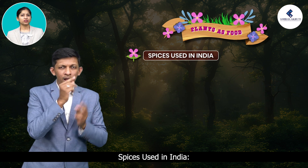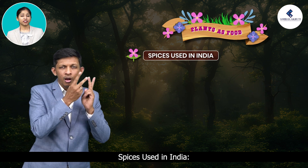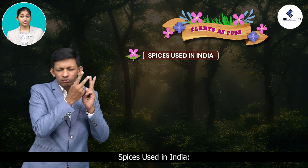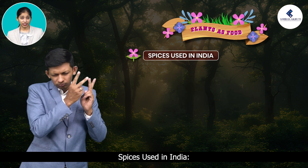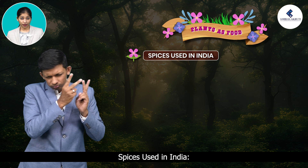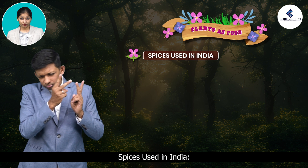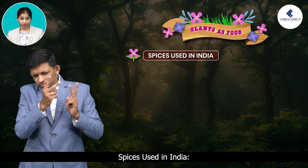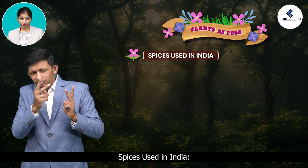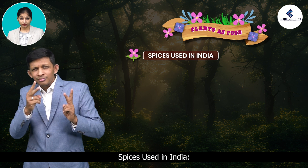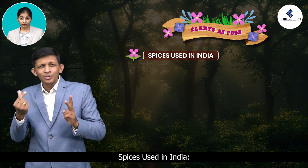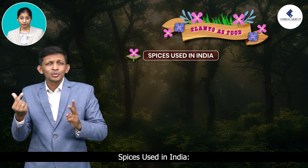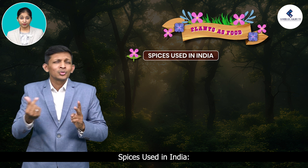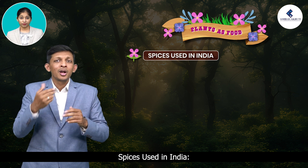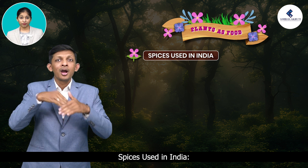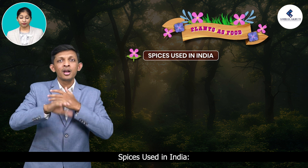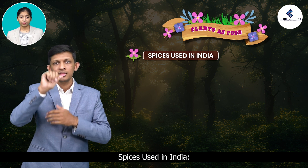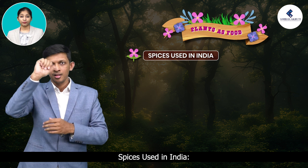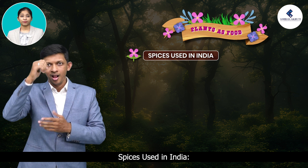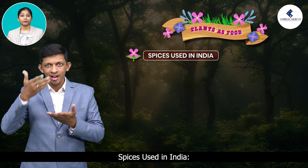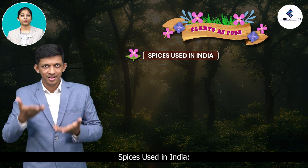Spices used in India.